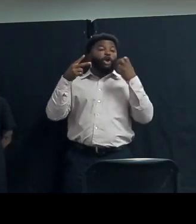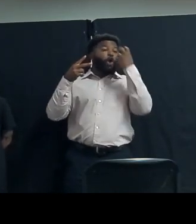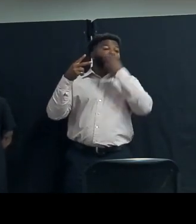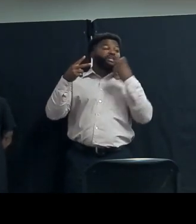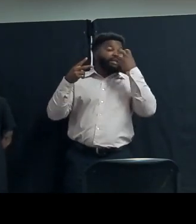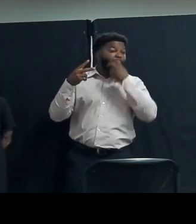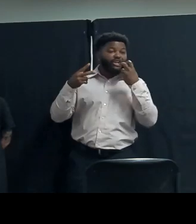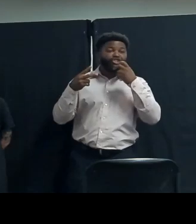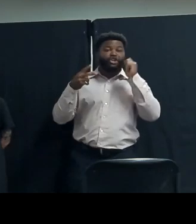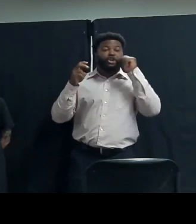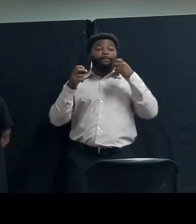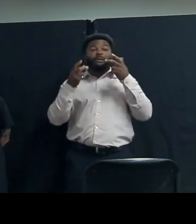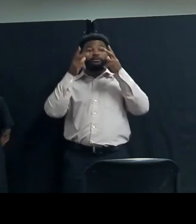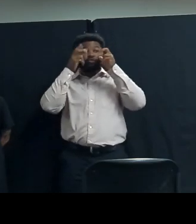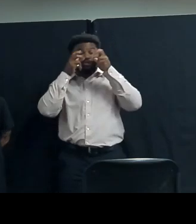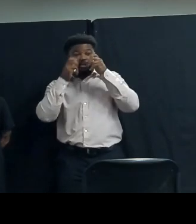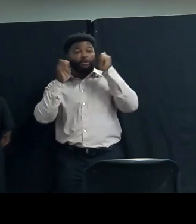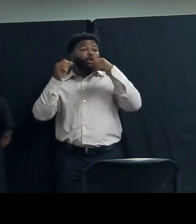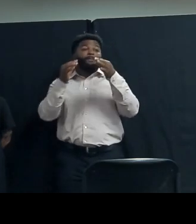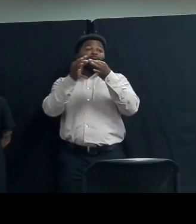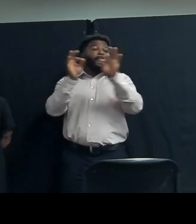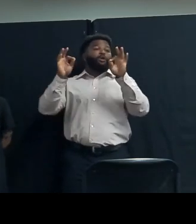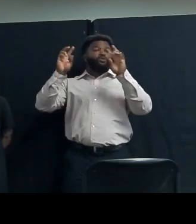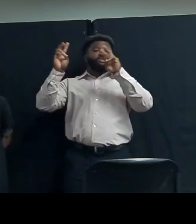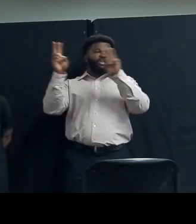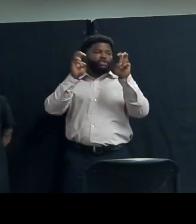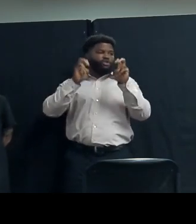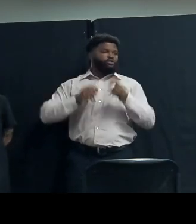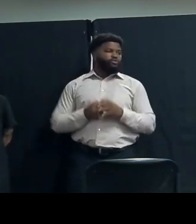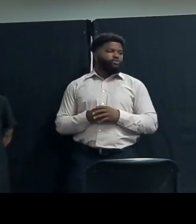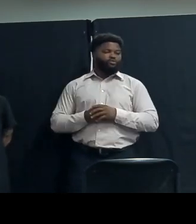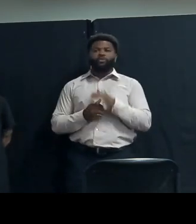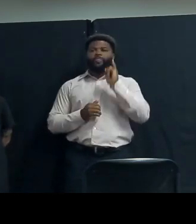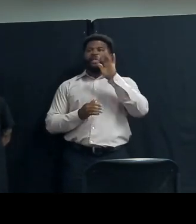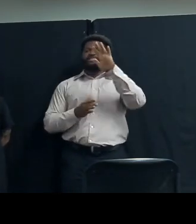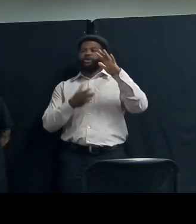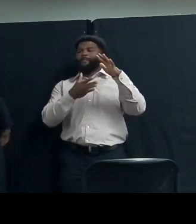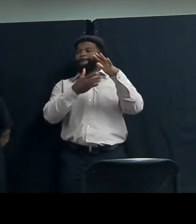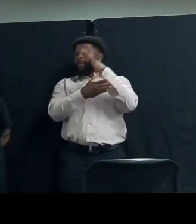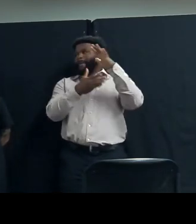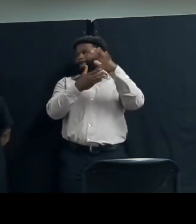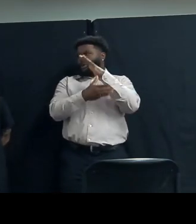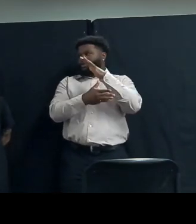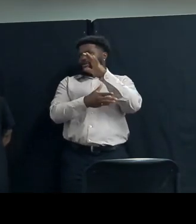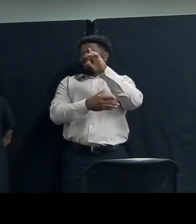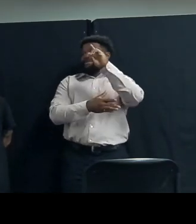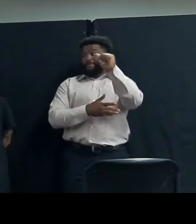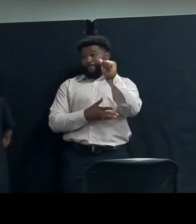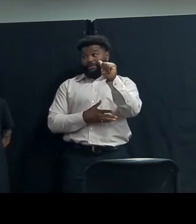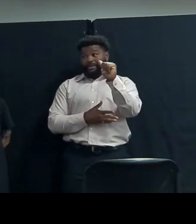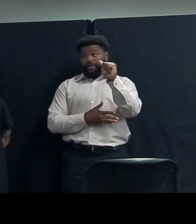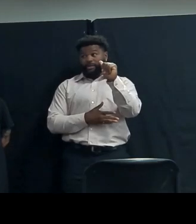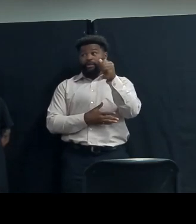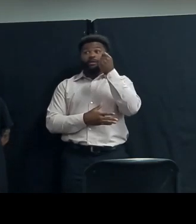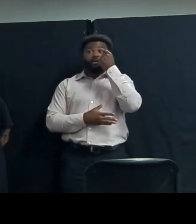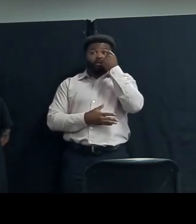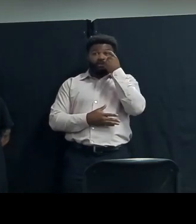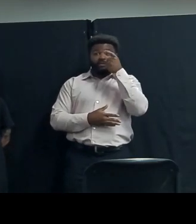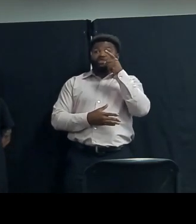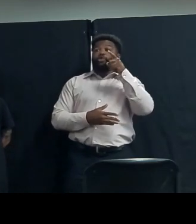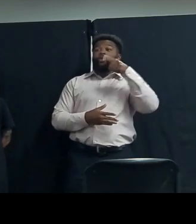could be a receptive, it could be a language issue. That is their primary disability, and they